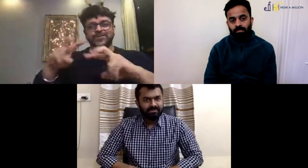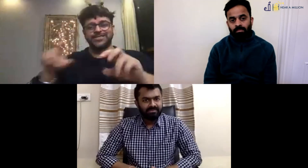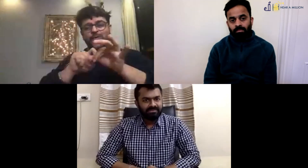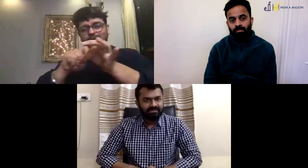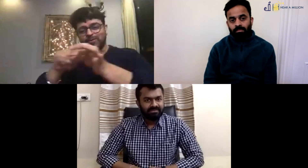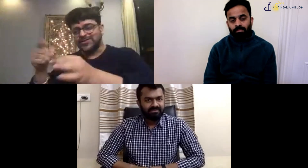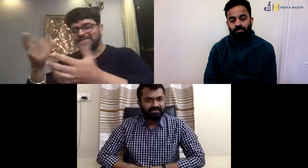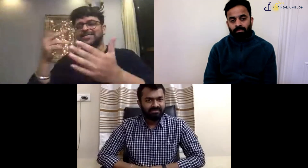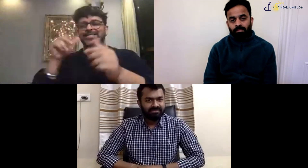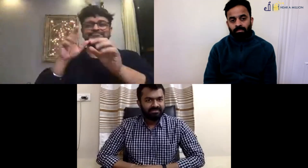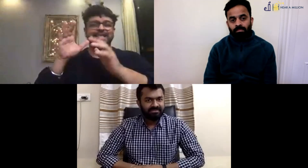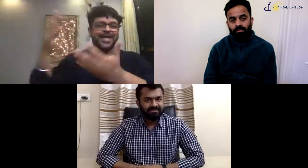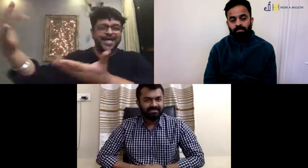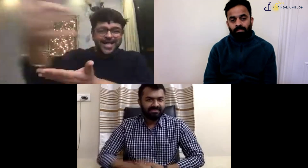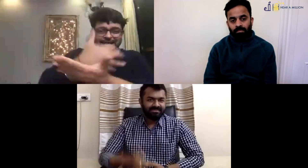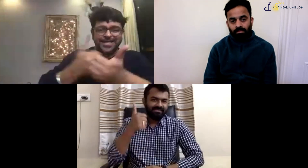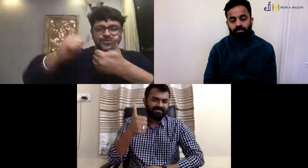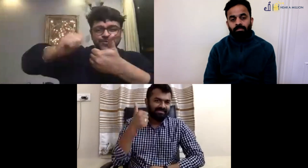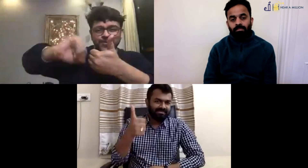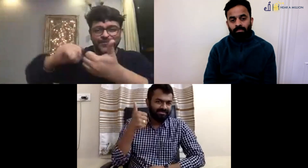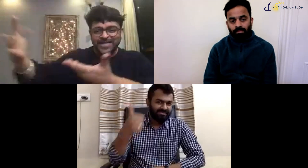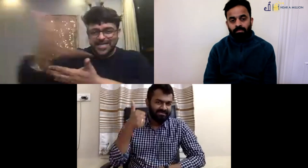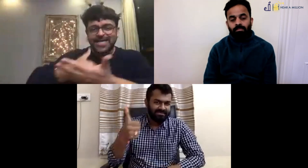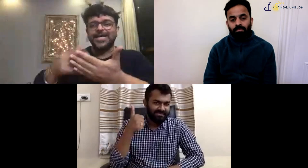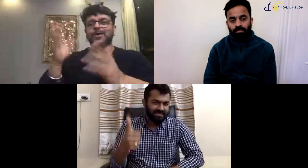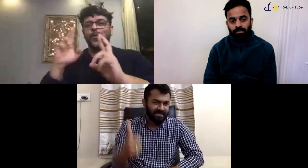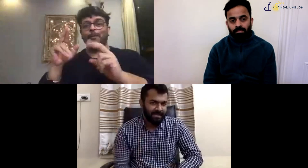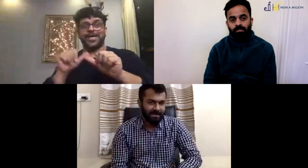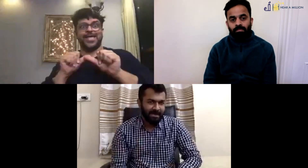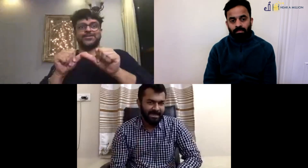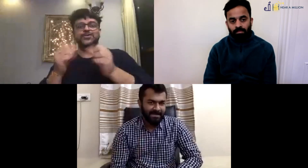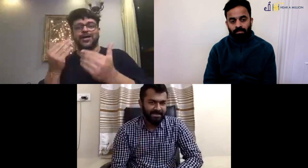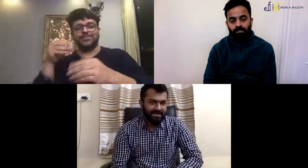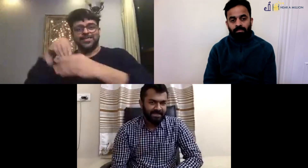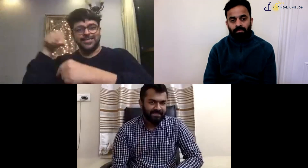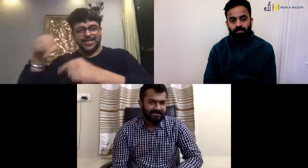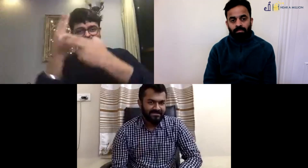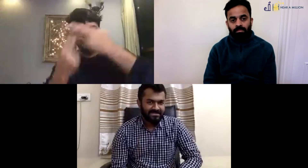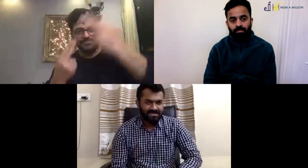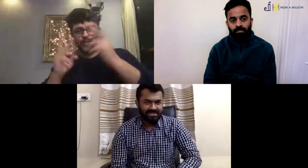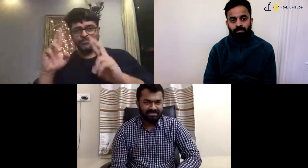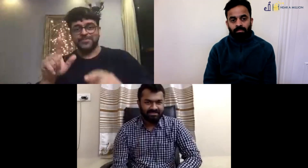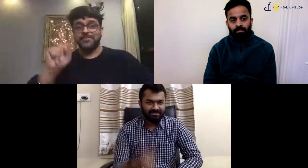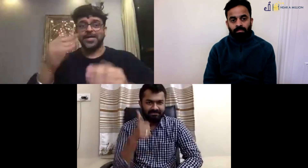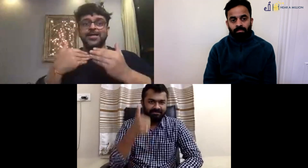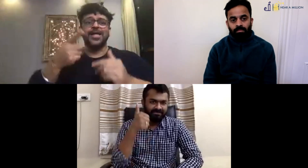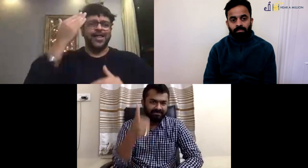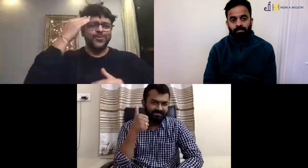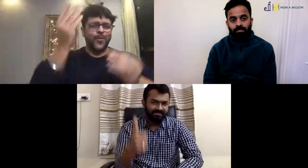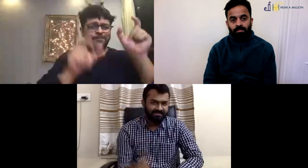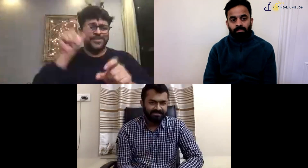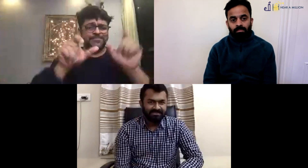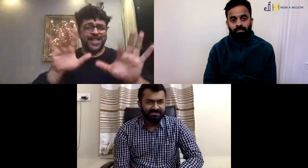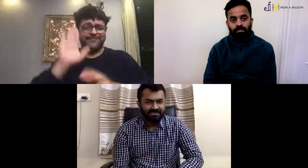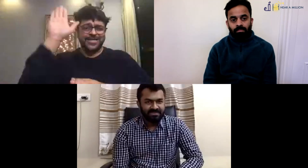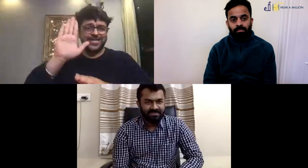time. So Sunil has already done that research and he's collected the survey and the data, etc. So hopefully he can answer your questions there.